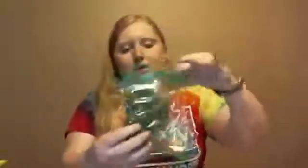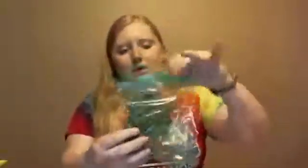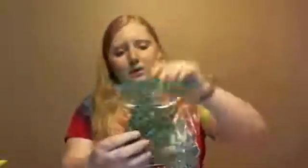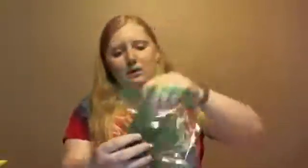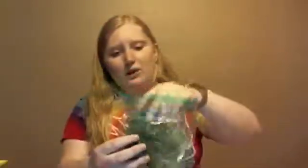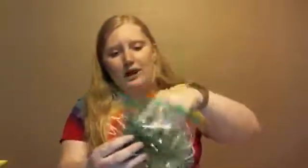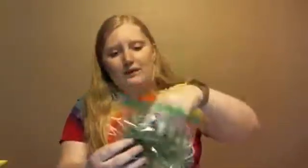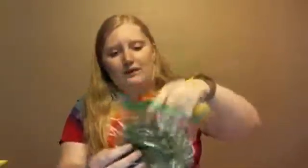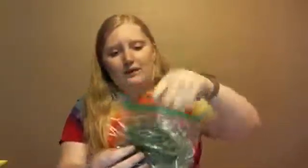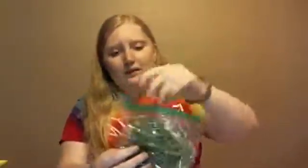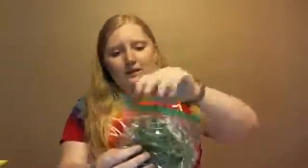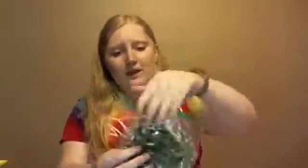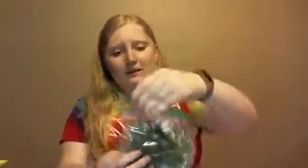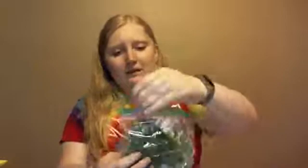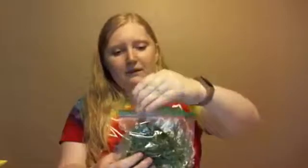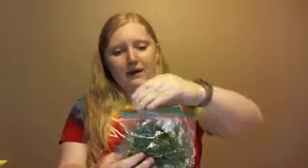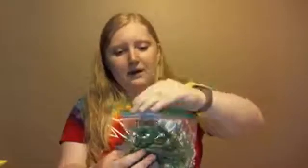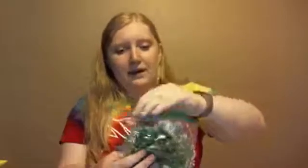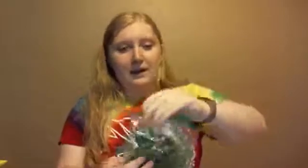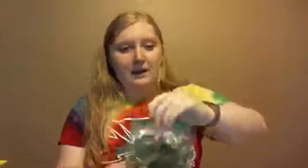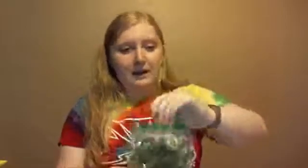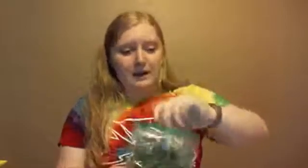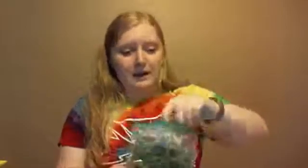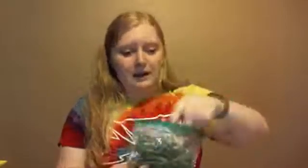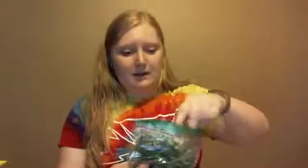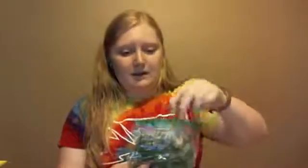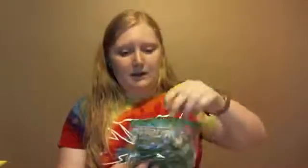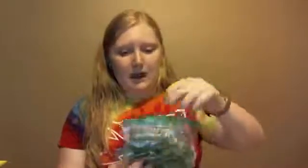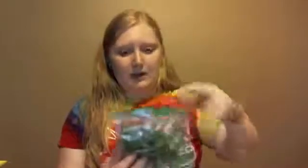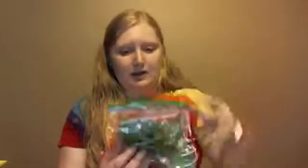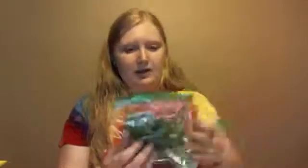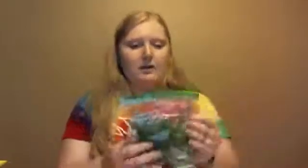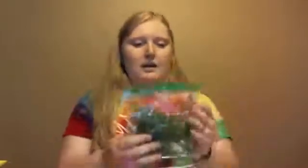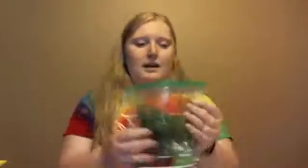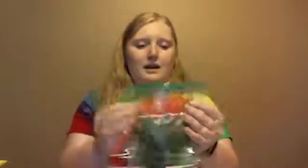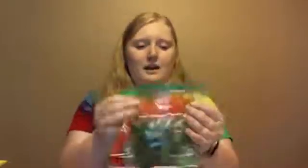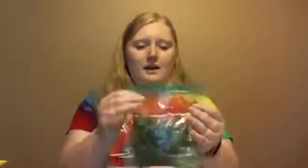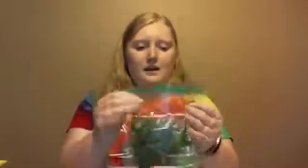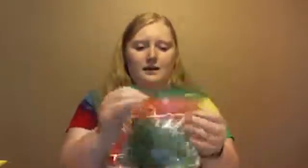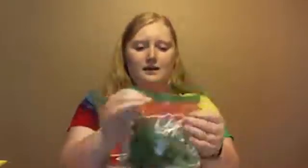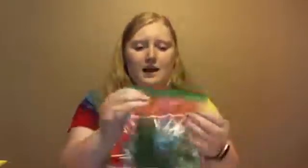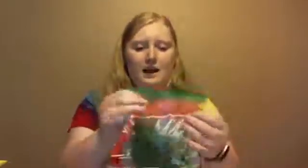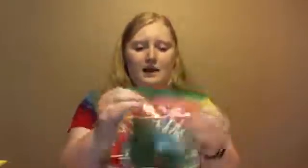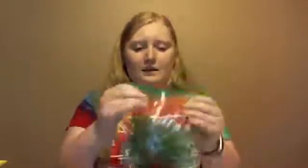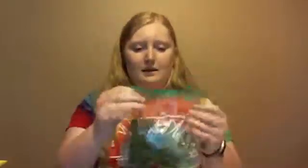So grass smells very clean and fresh and like the outside.